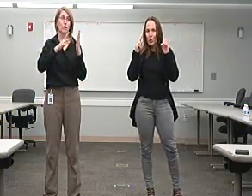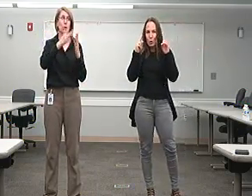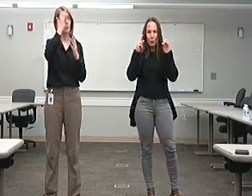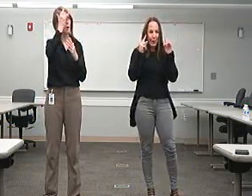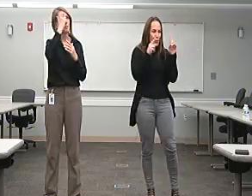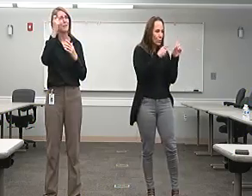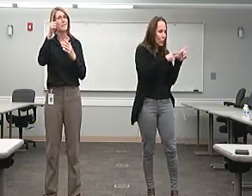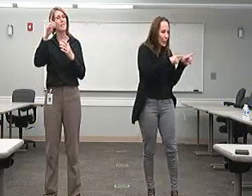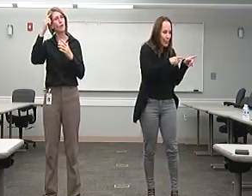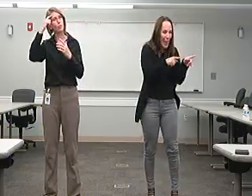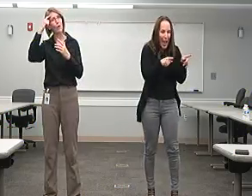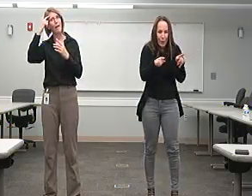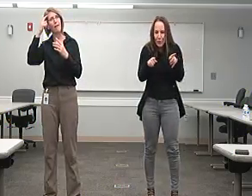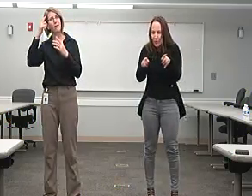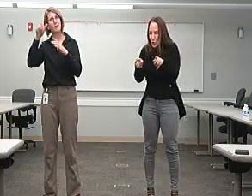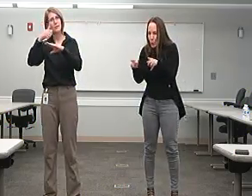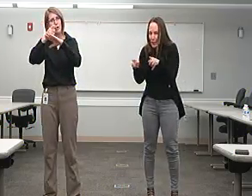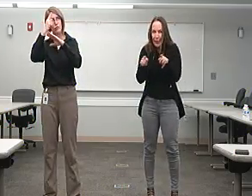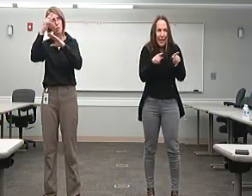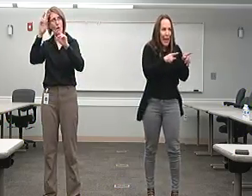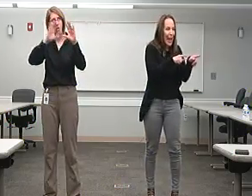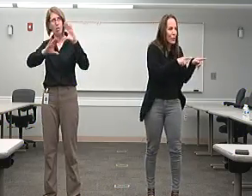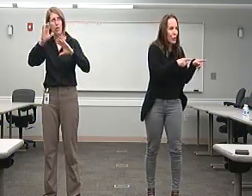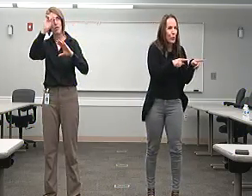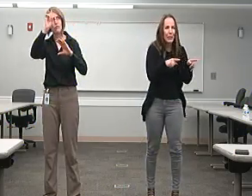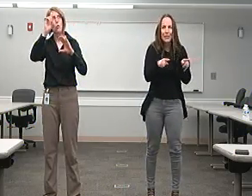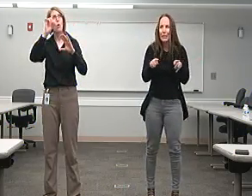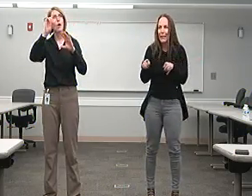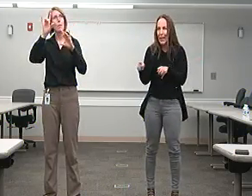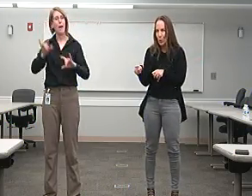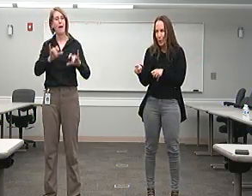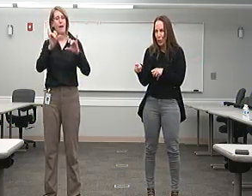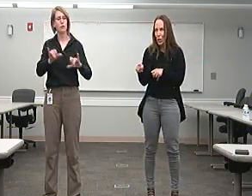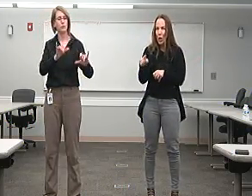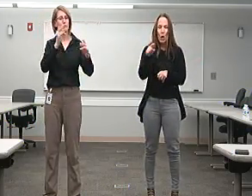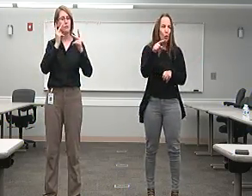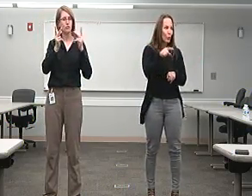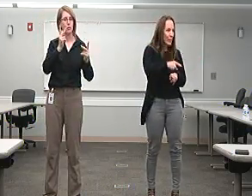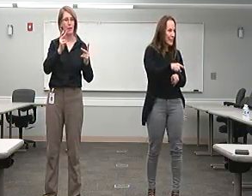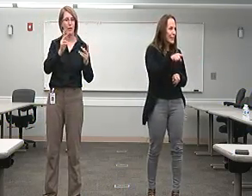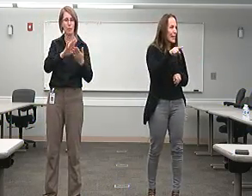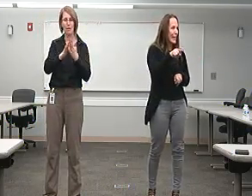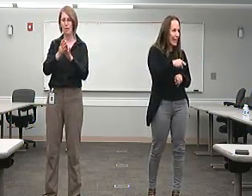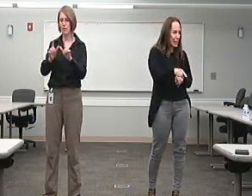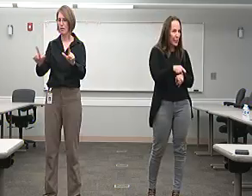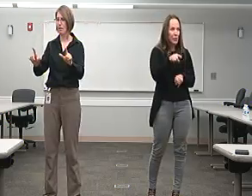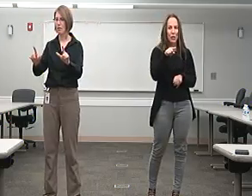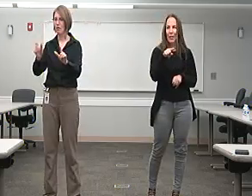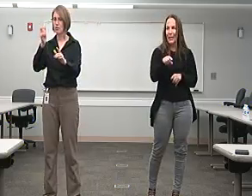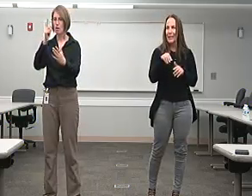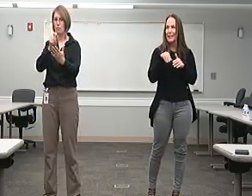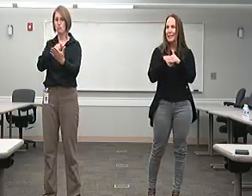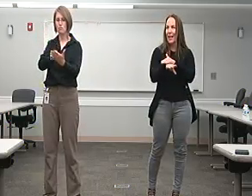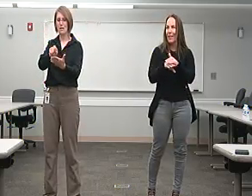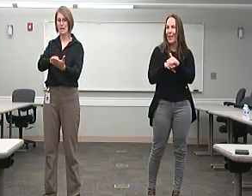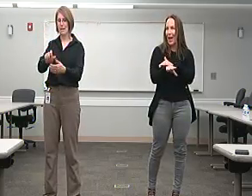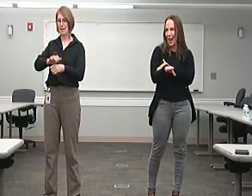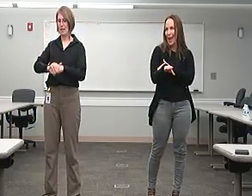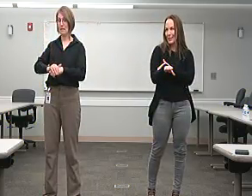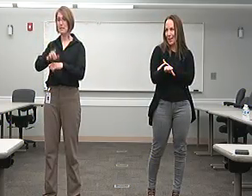at patterns visually and turn it into language, written English is that